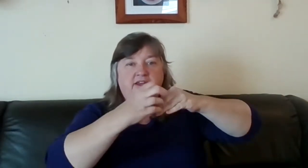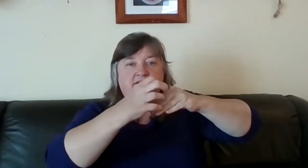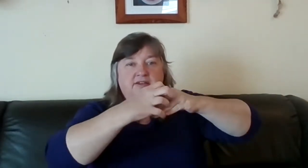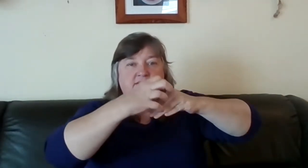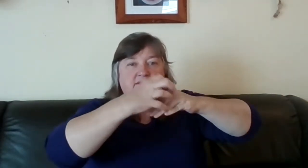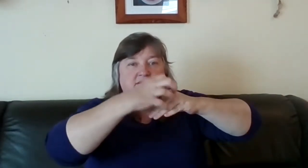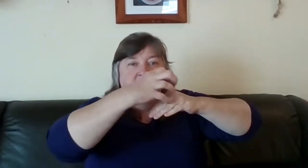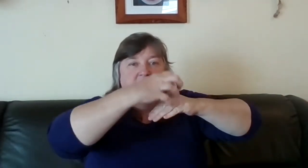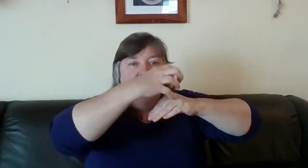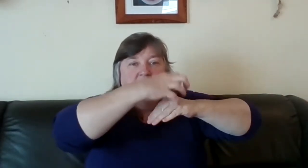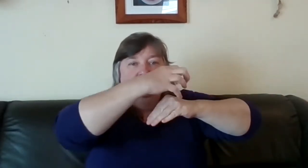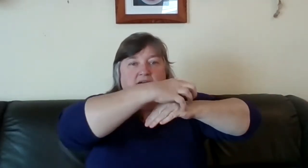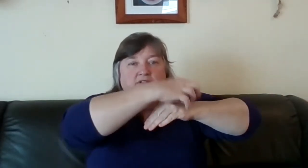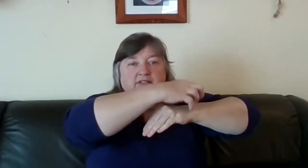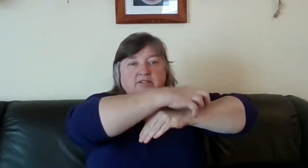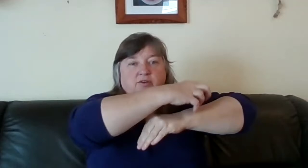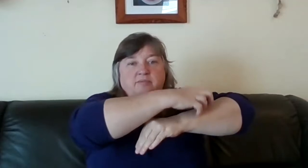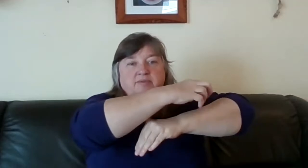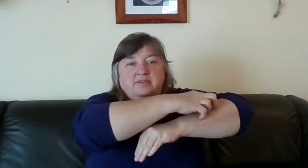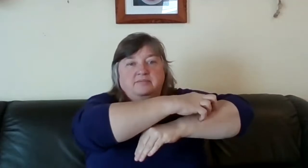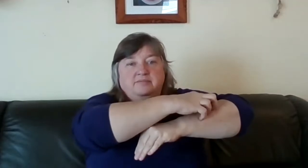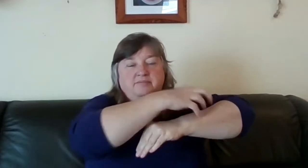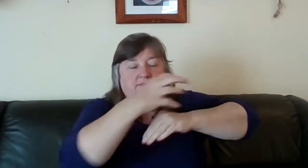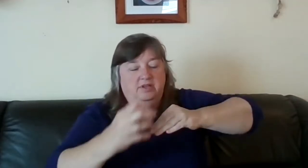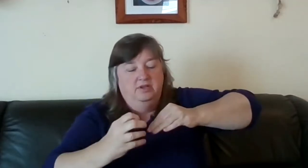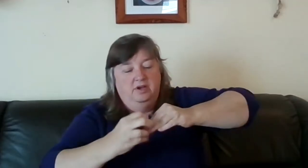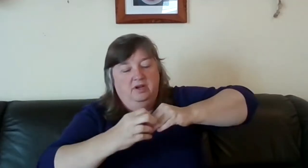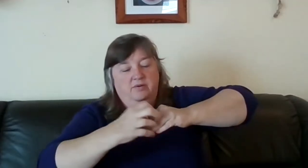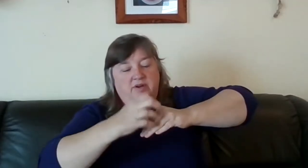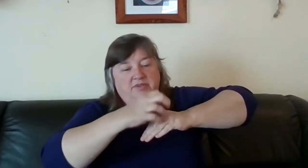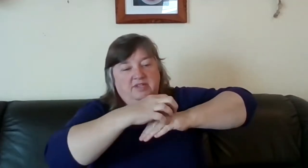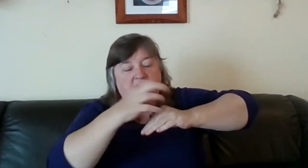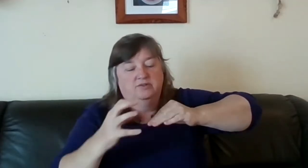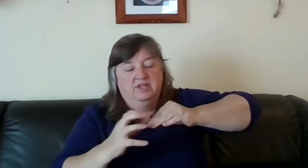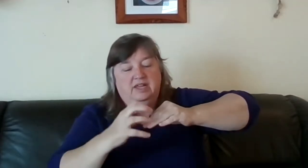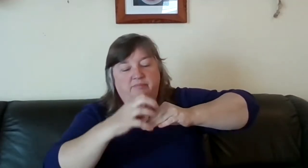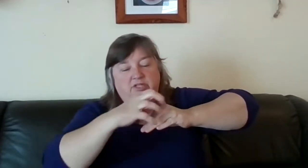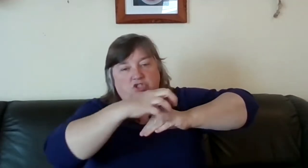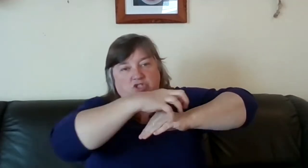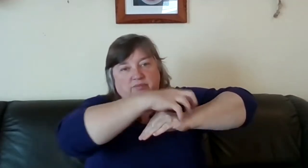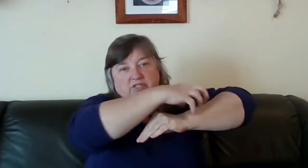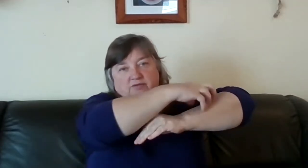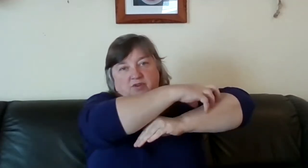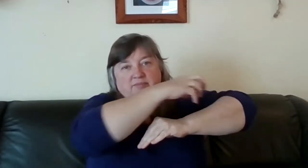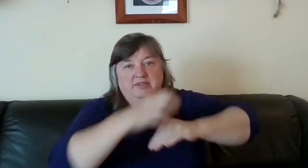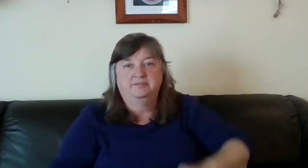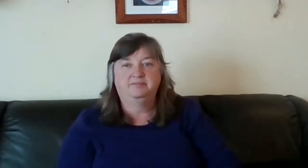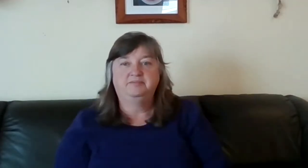hand outlines the grapes going up the stem. So it's kind of like a bunch of grapes.